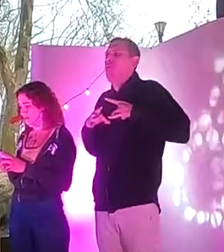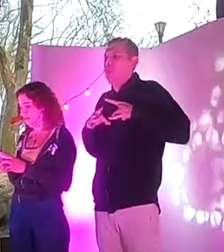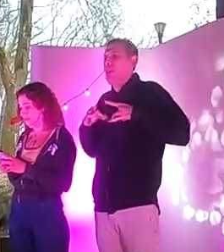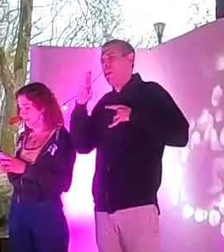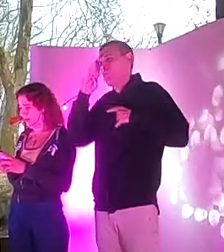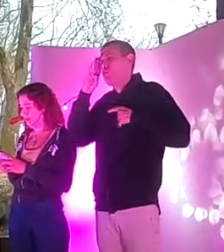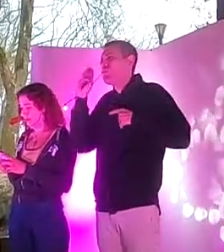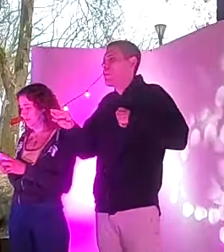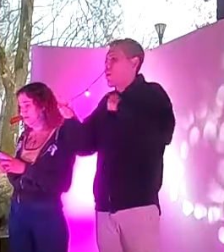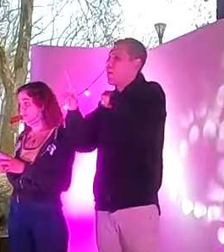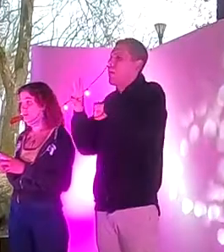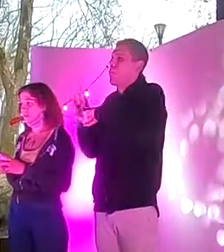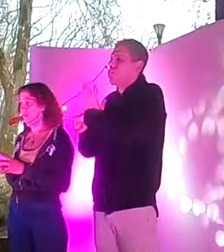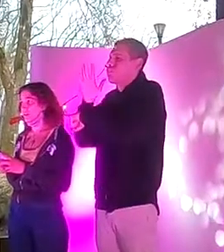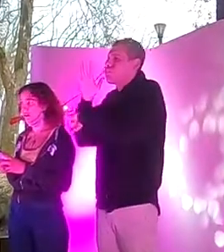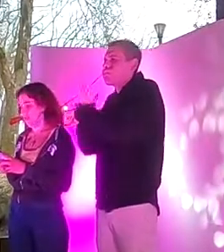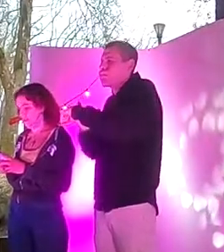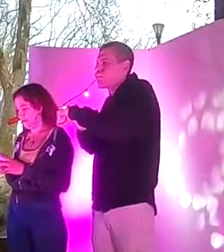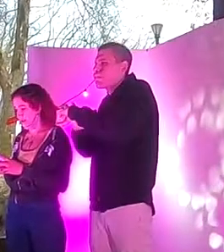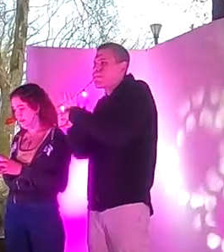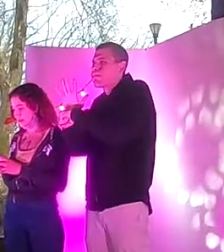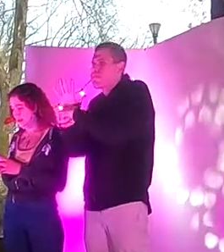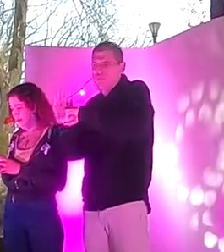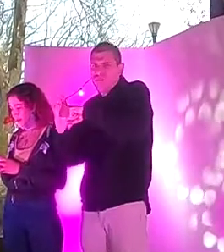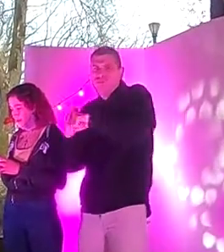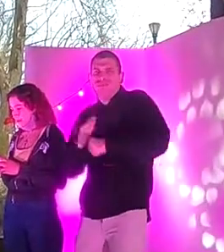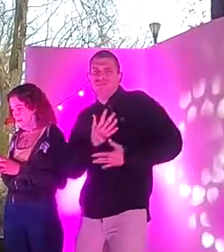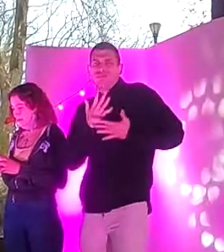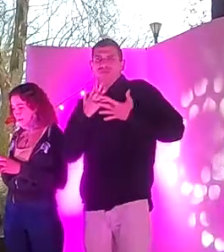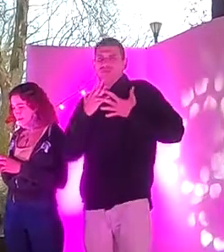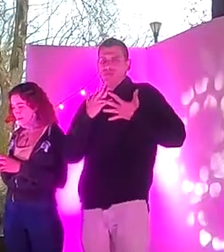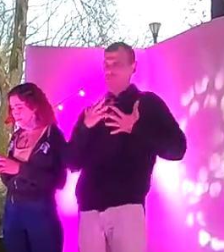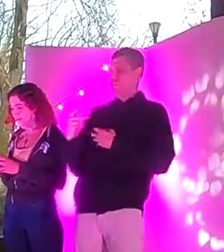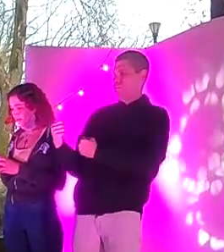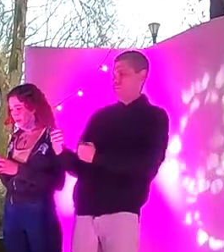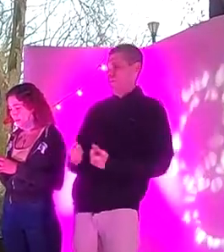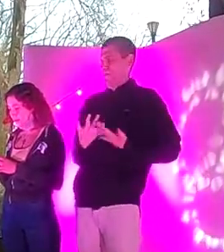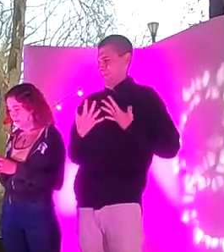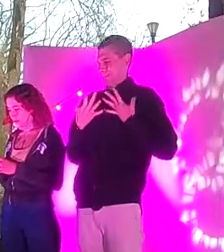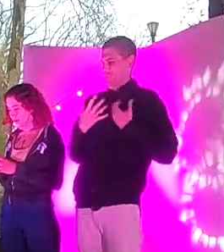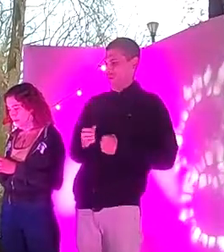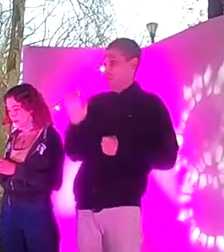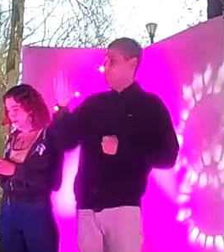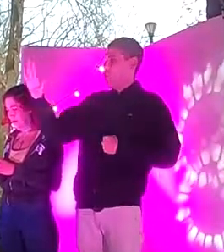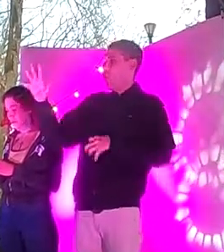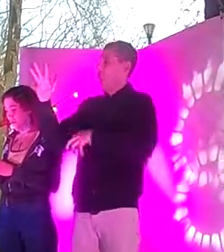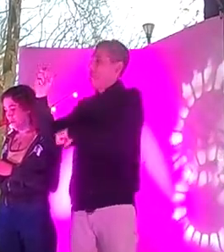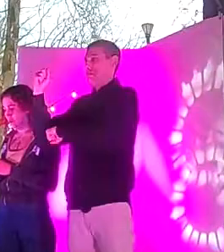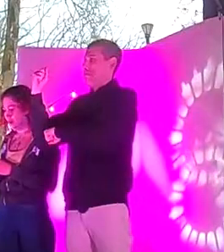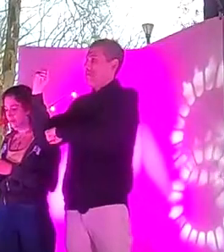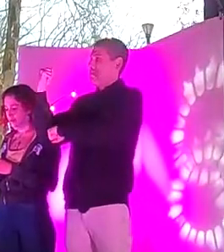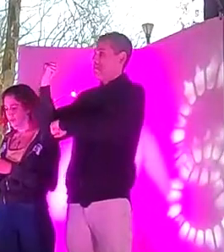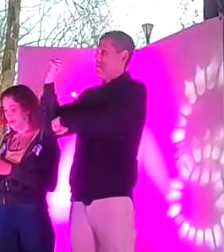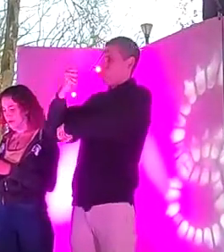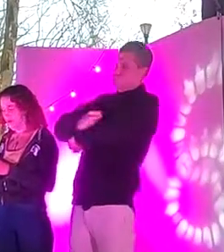when one's entitlement loses another's innocence. My body was never a temple. It was